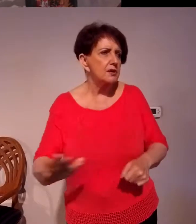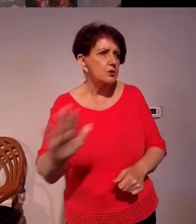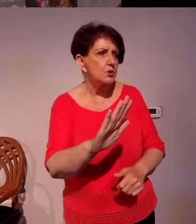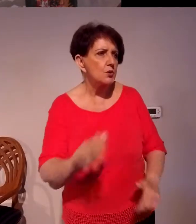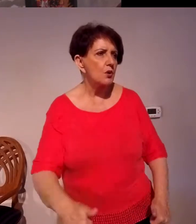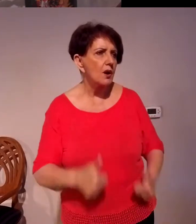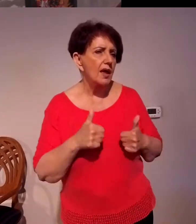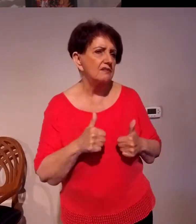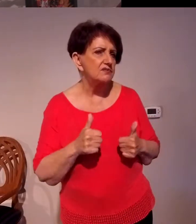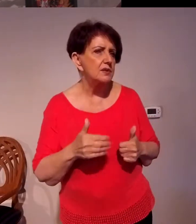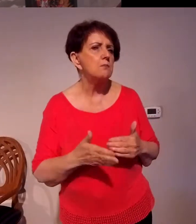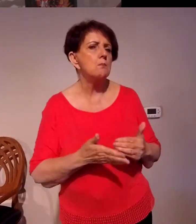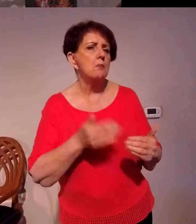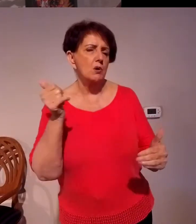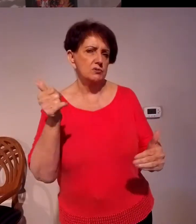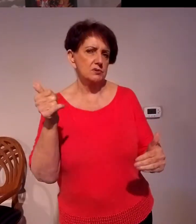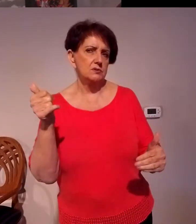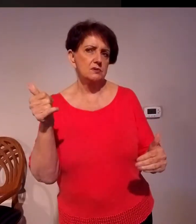life?